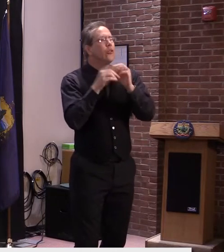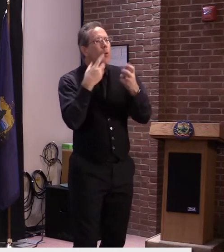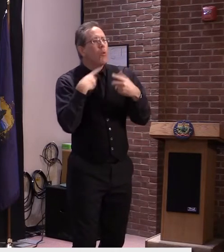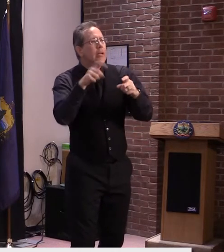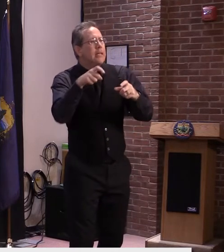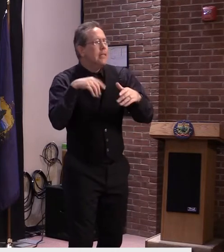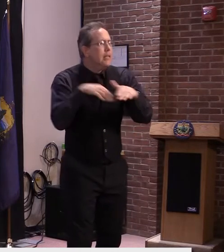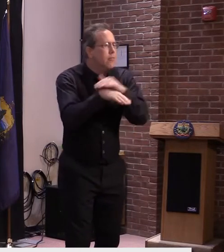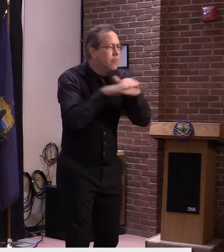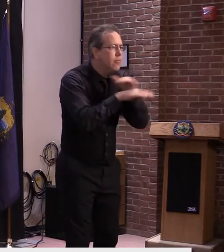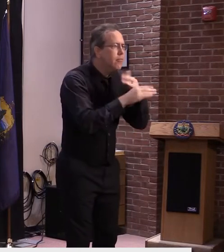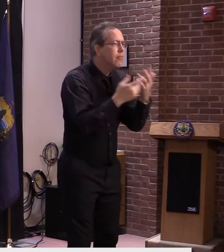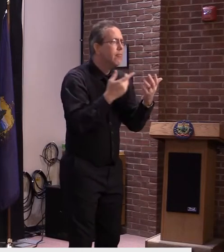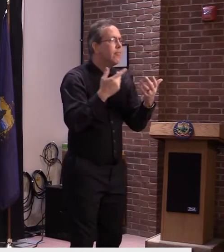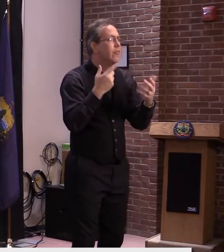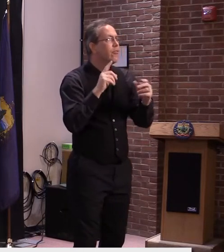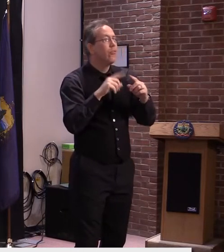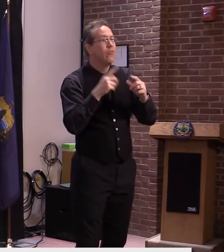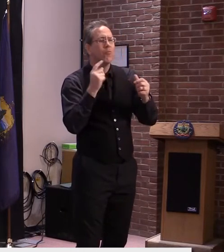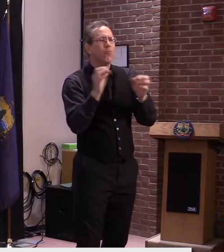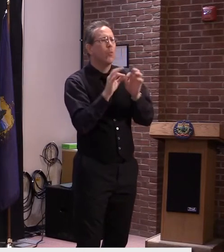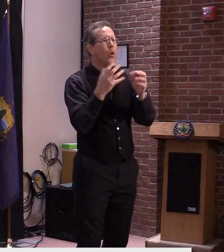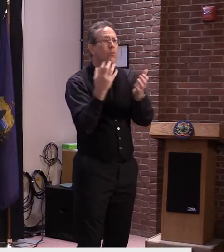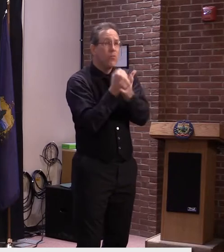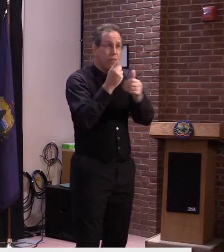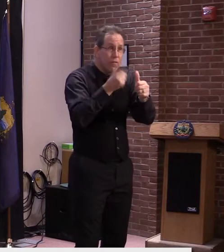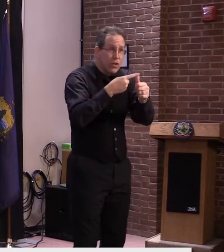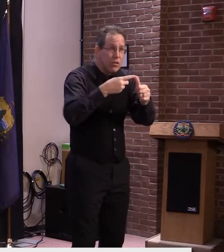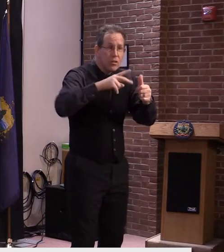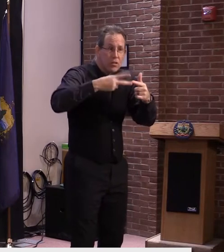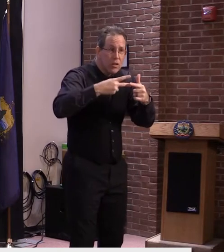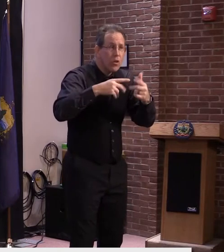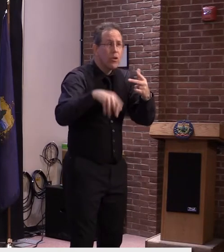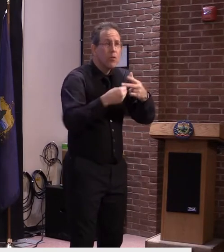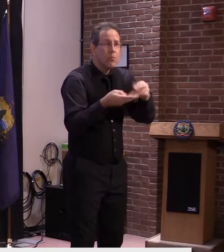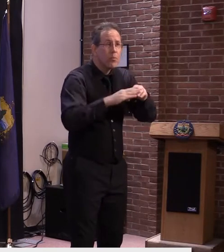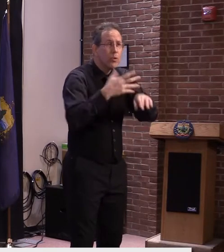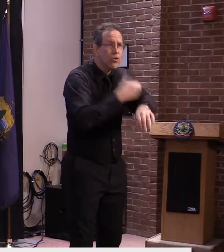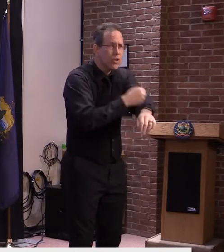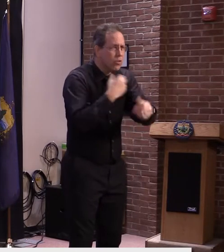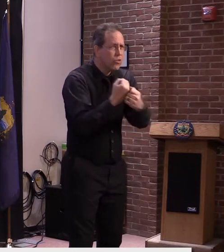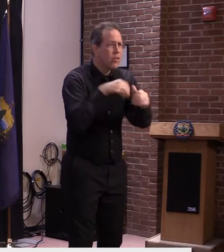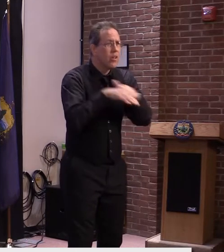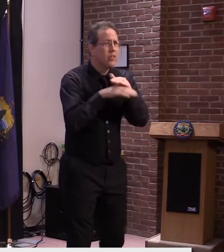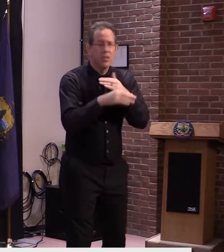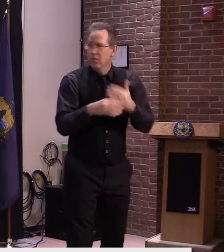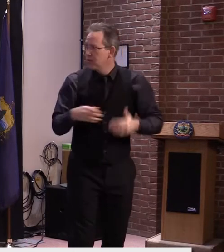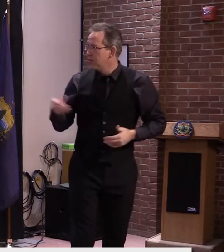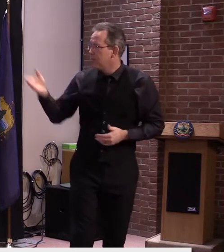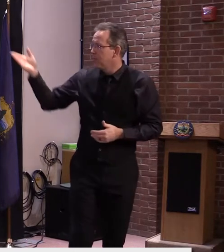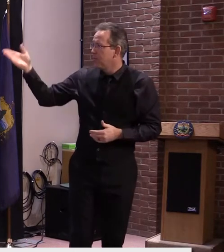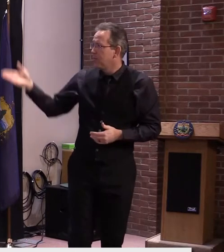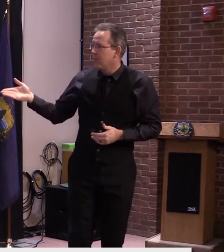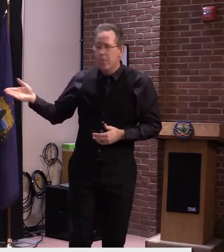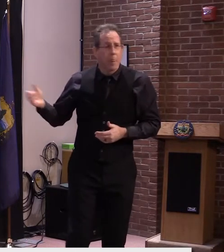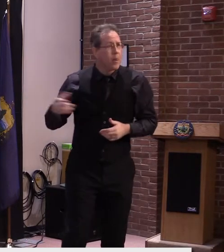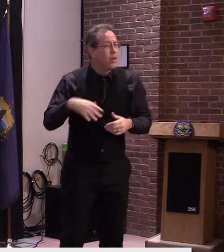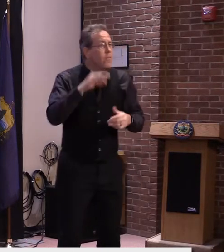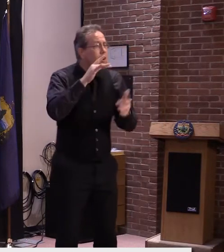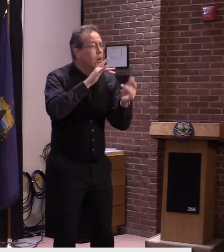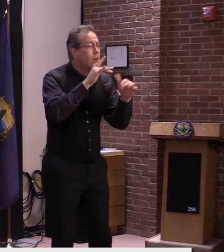shot. So for Vermonters, you can make an appointment for a vaccine or a booster by going